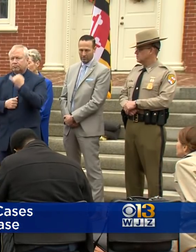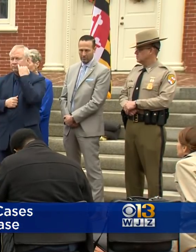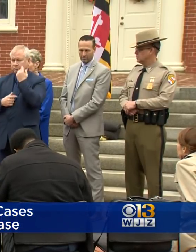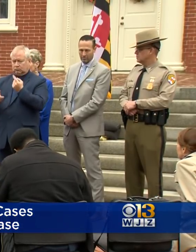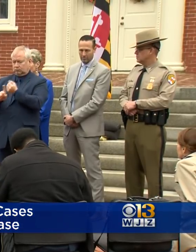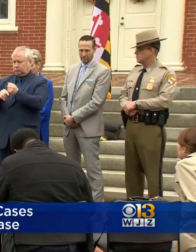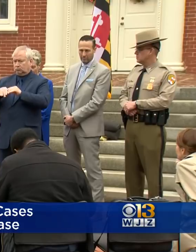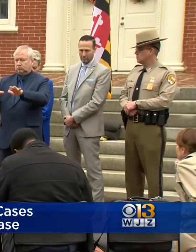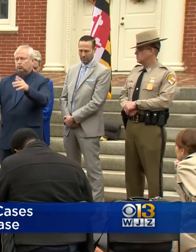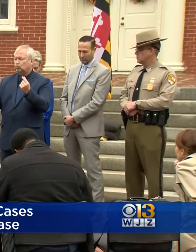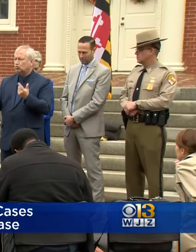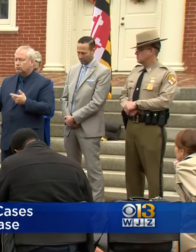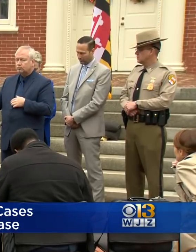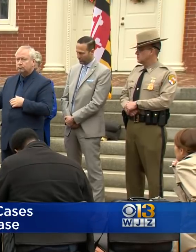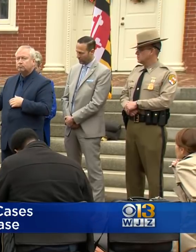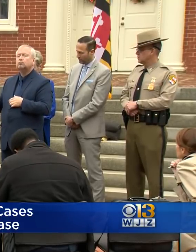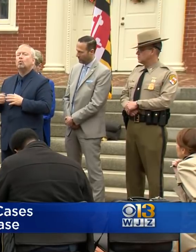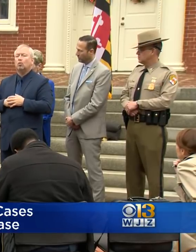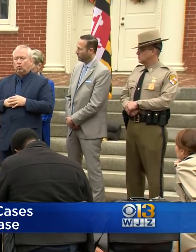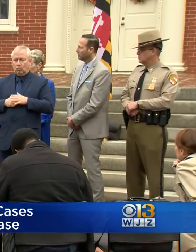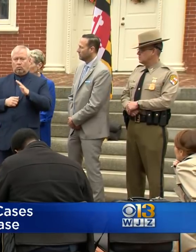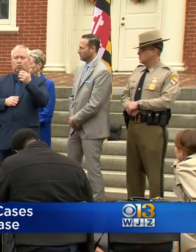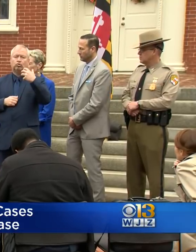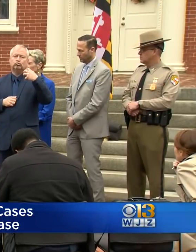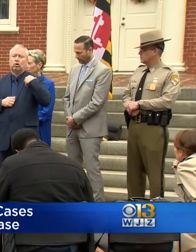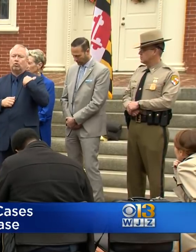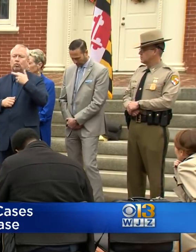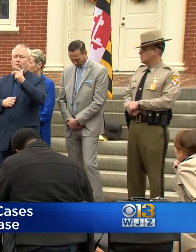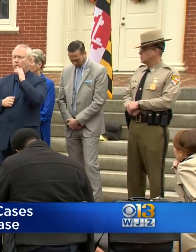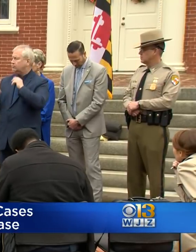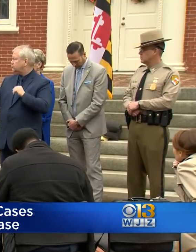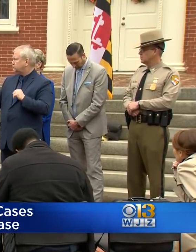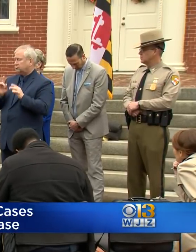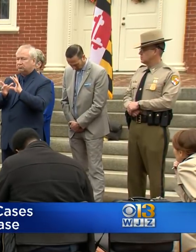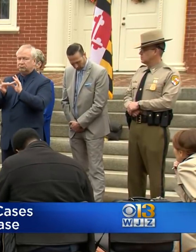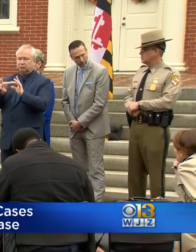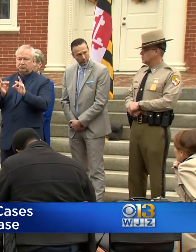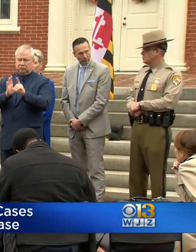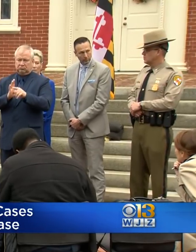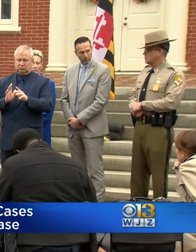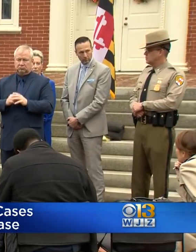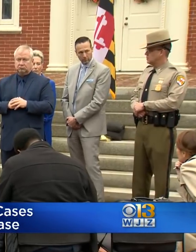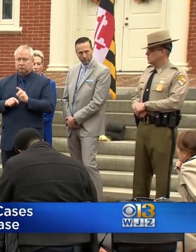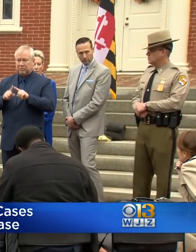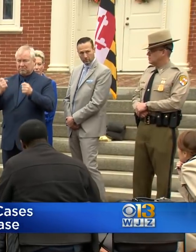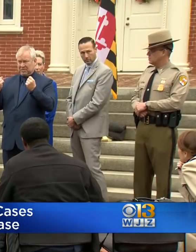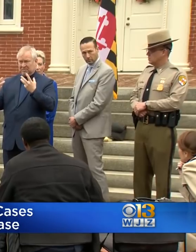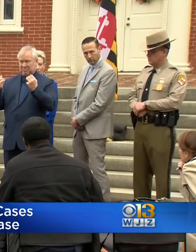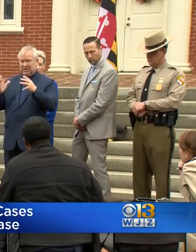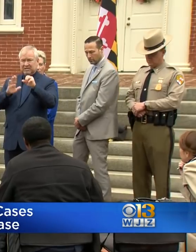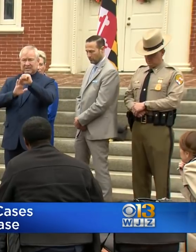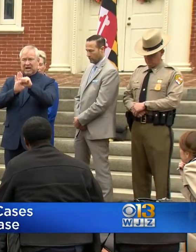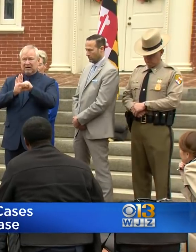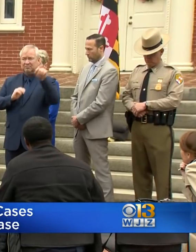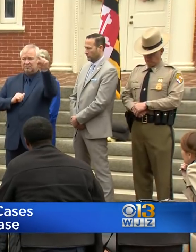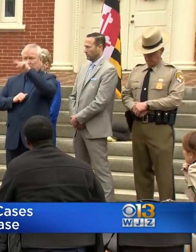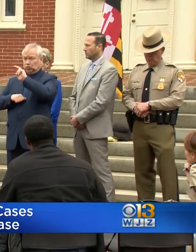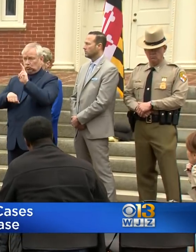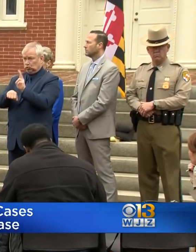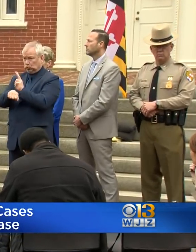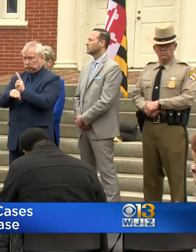Well, maybe I'll let the general address that. But so, you know, I don't know how many states have activated the Guard. I think there are a number of folks